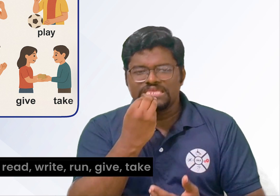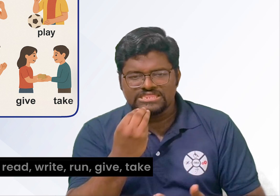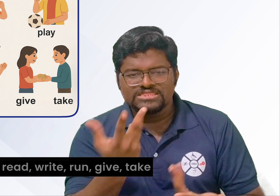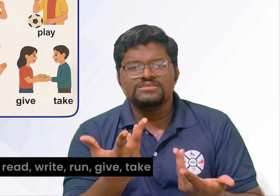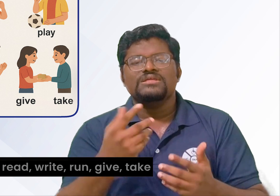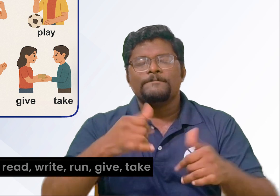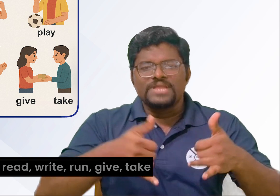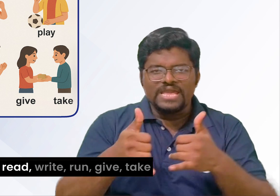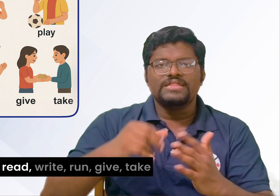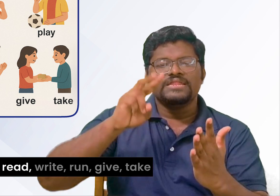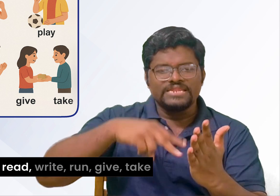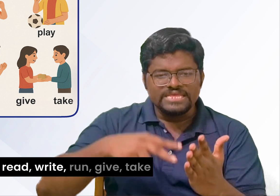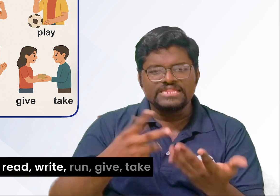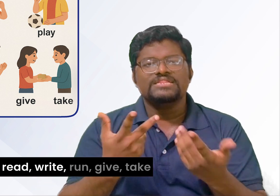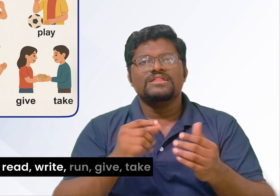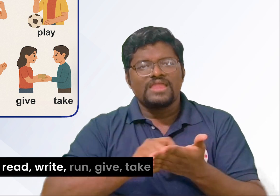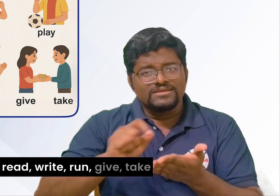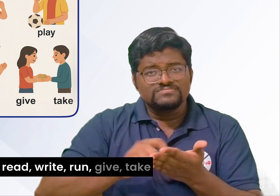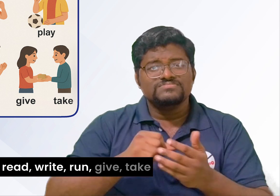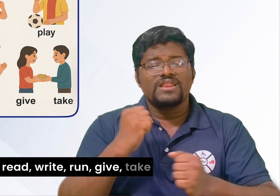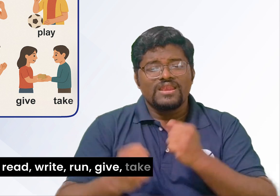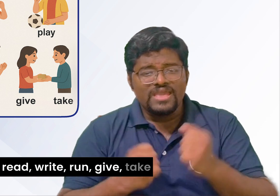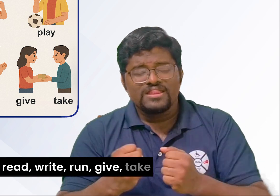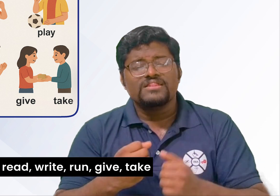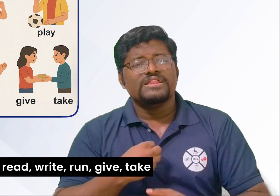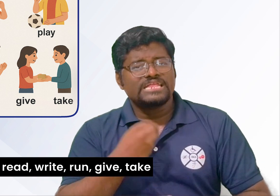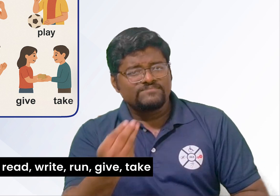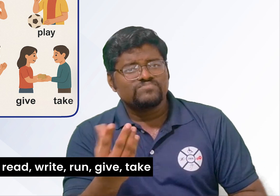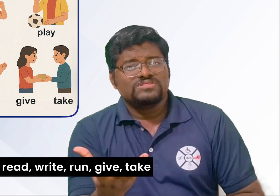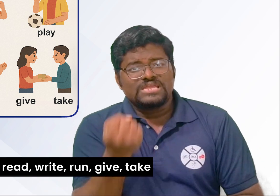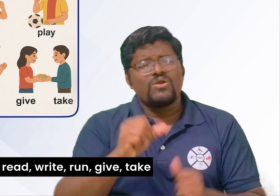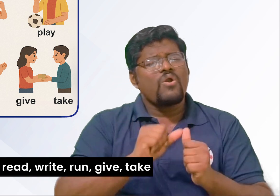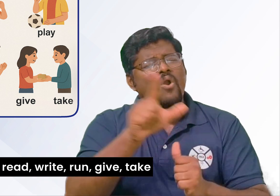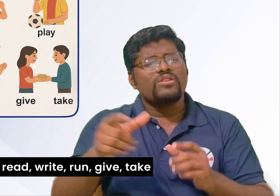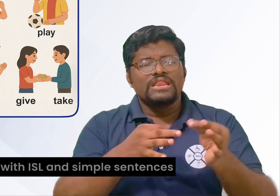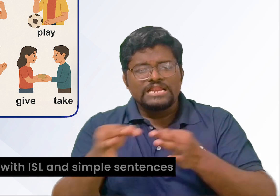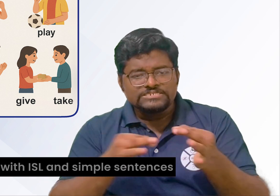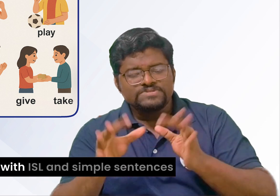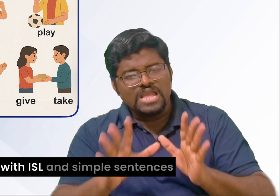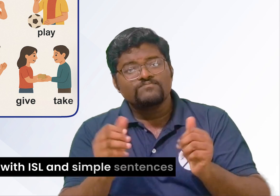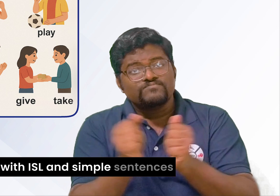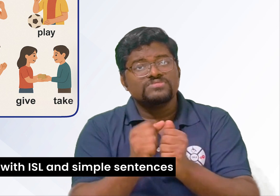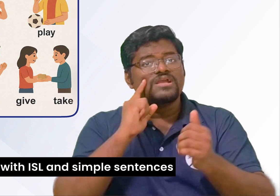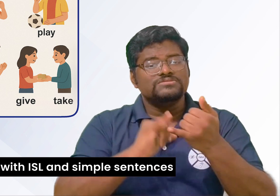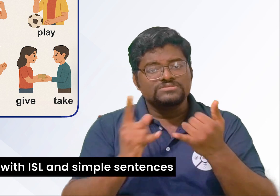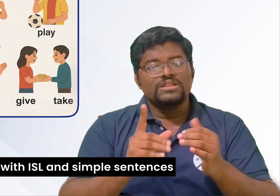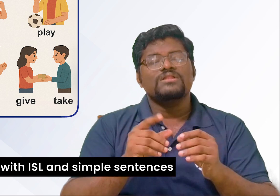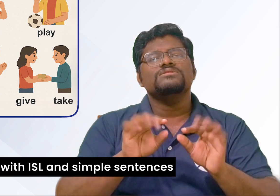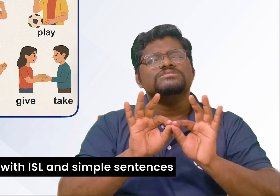eat, play, read, write, run, give, take, all explained with ISL and simple